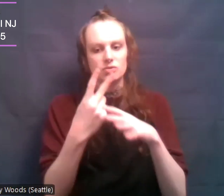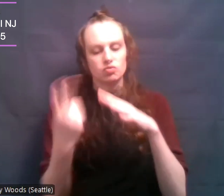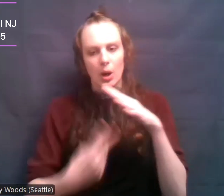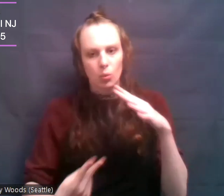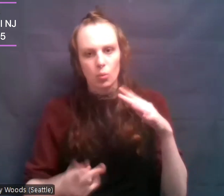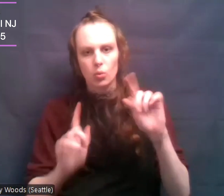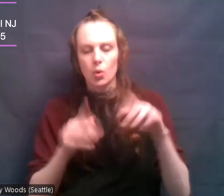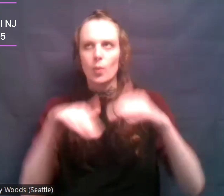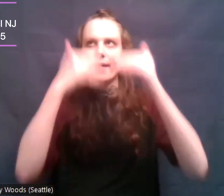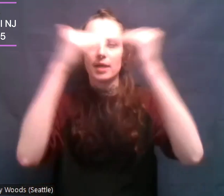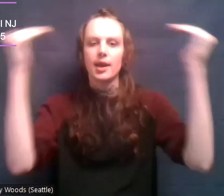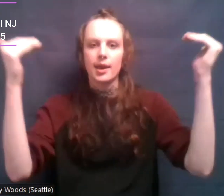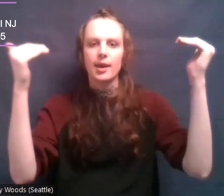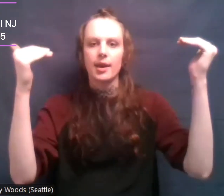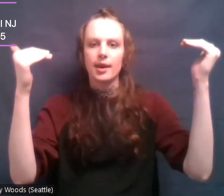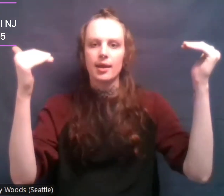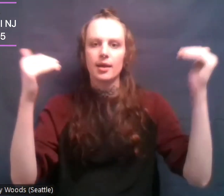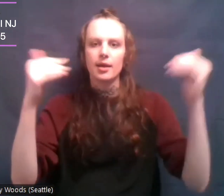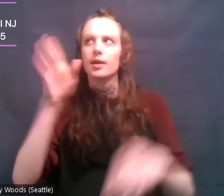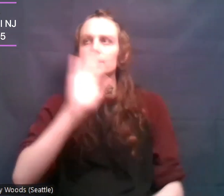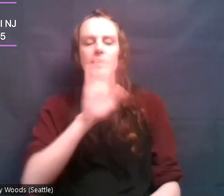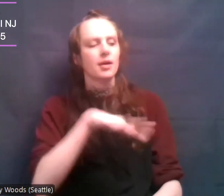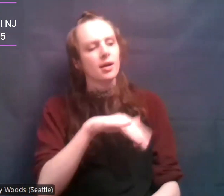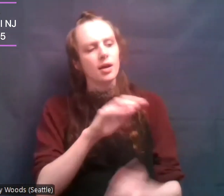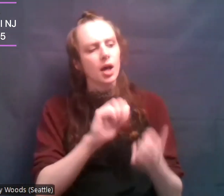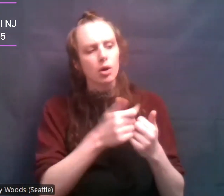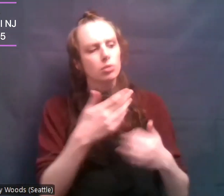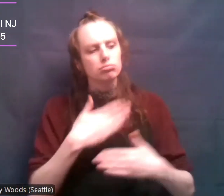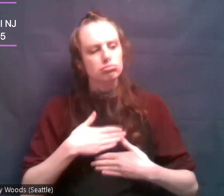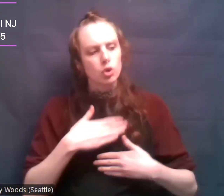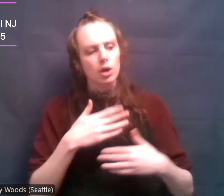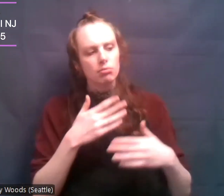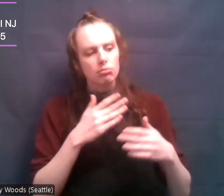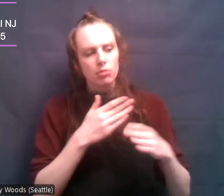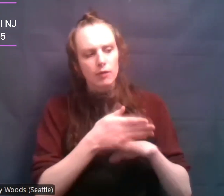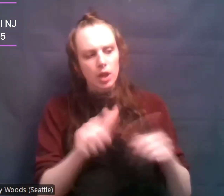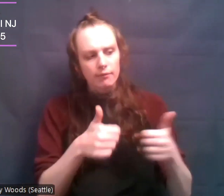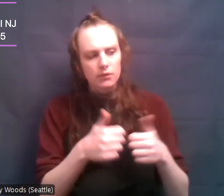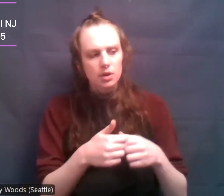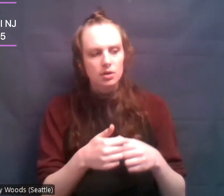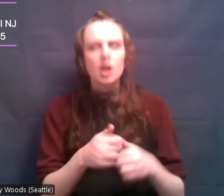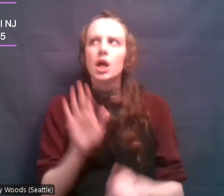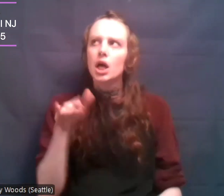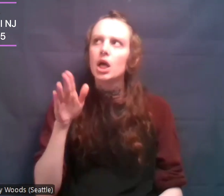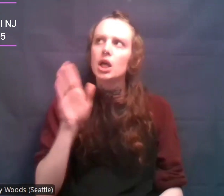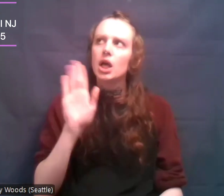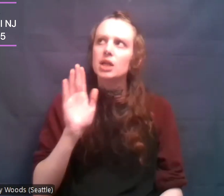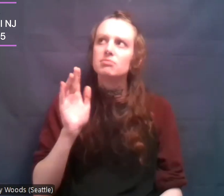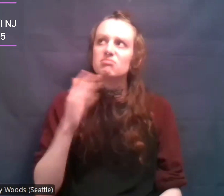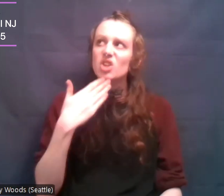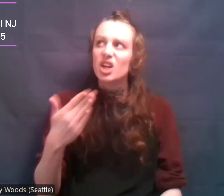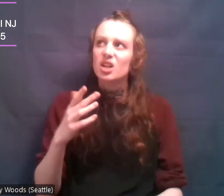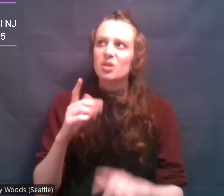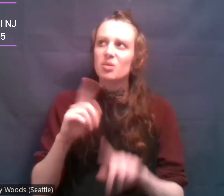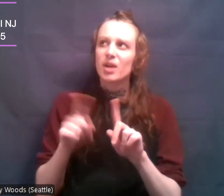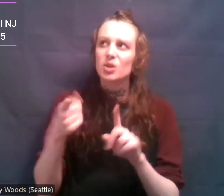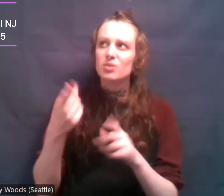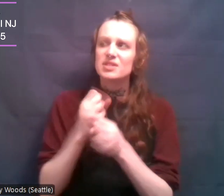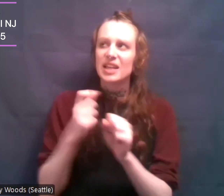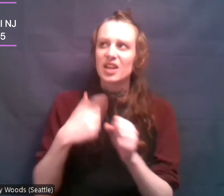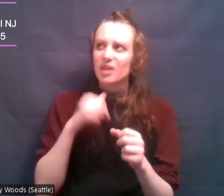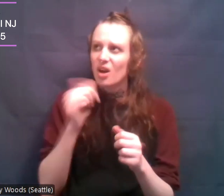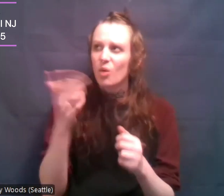God's like, how are you enjoying the afterlife? And he said, God, that's good, but like, why didn't you save me? And he said, I sent two boats